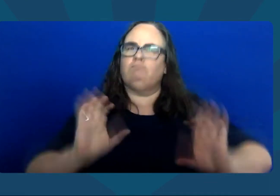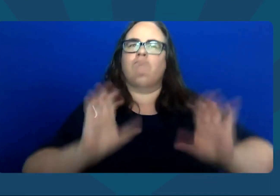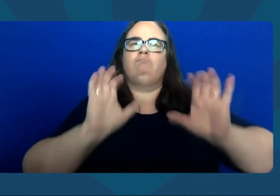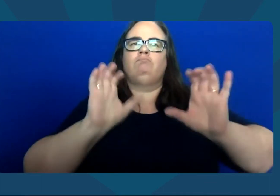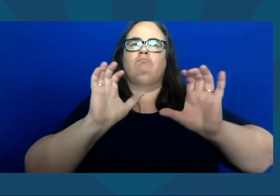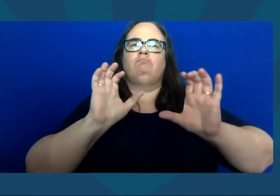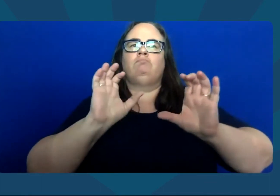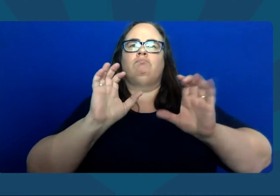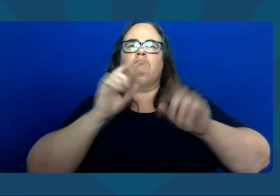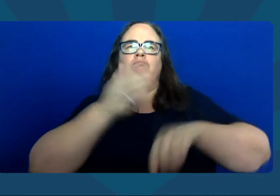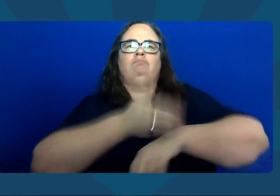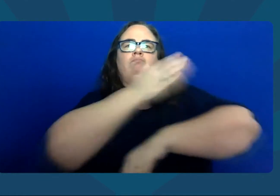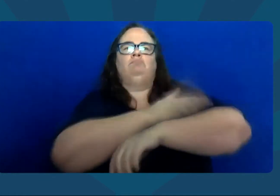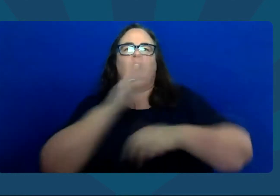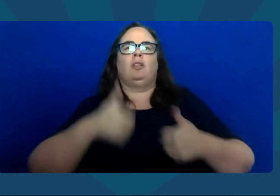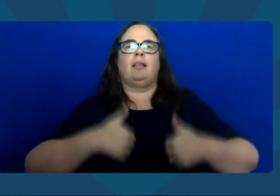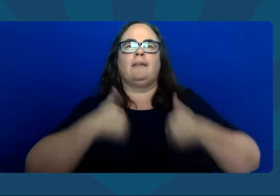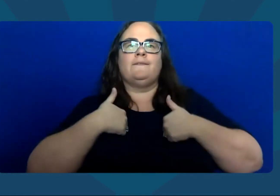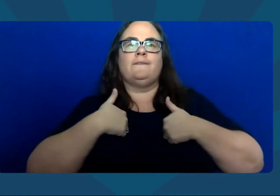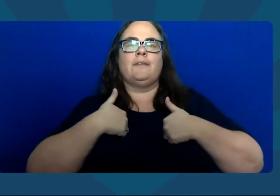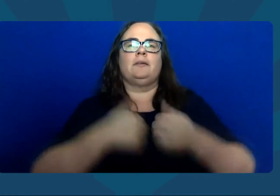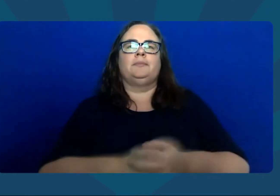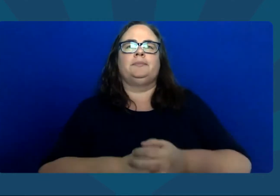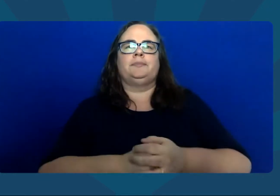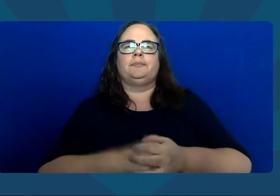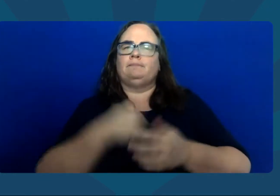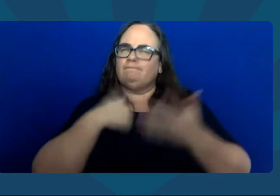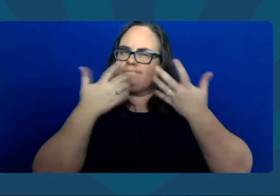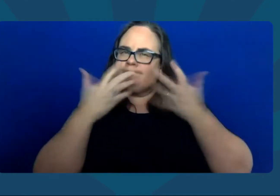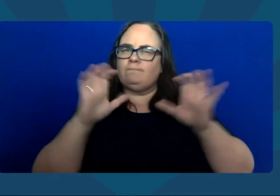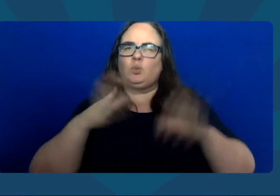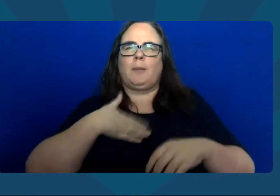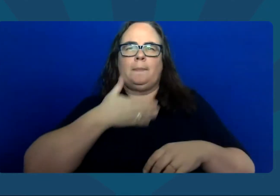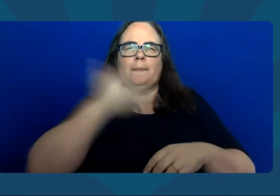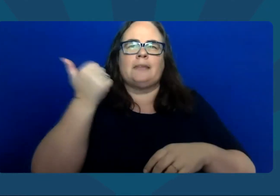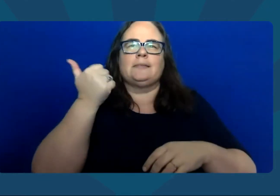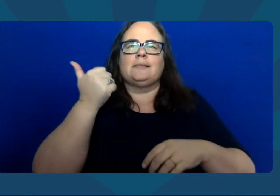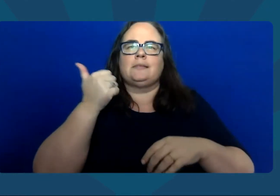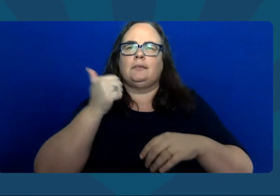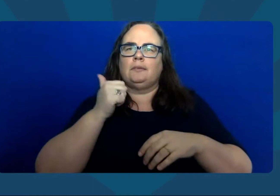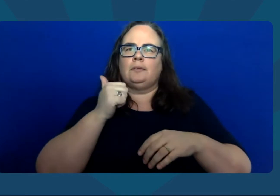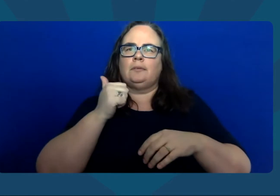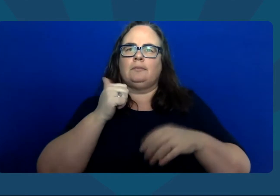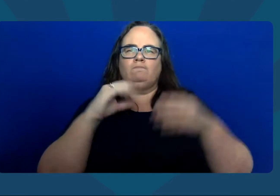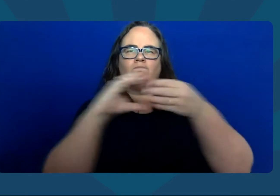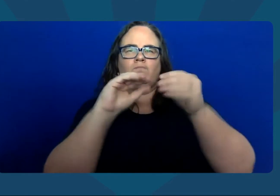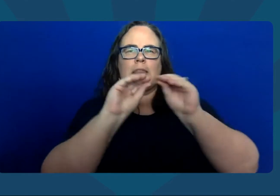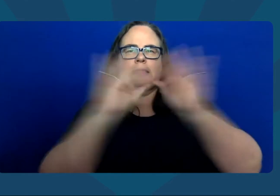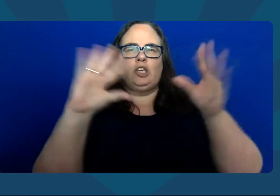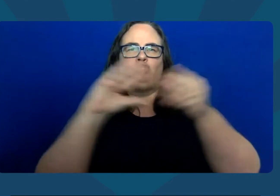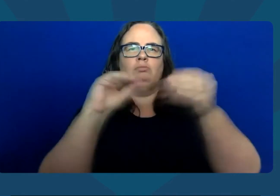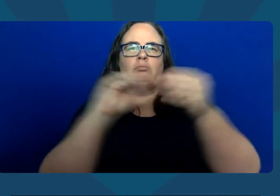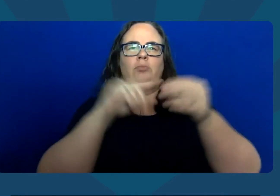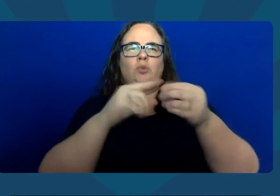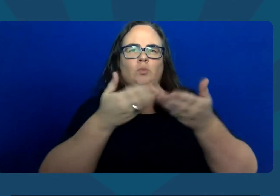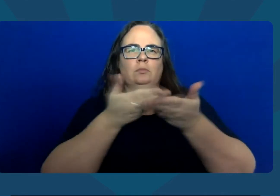to ensure my constituents know I will do the work necessary to help improve their lives.